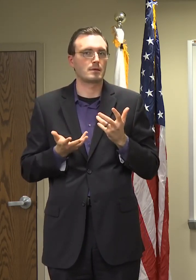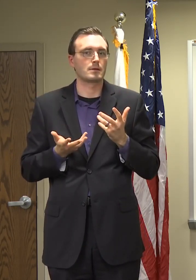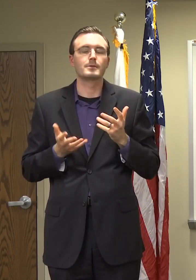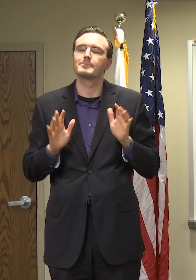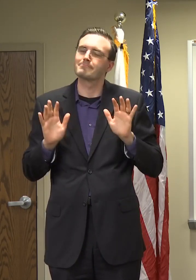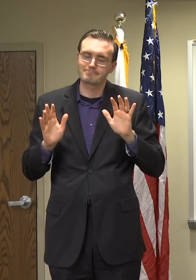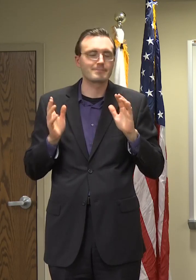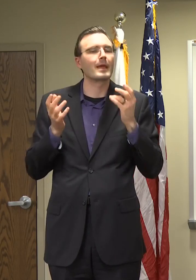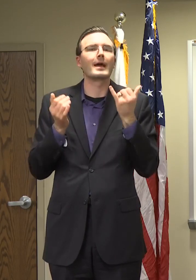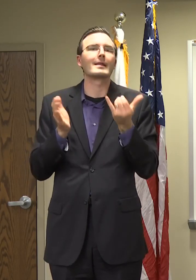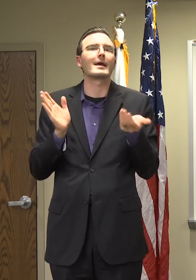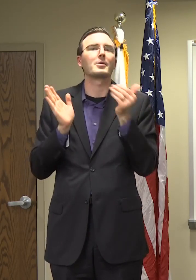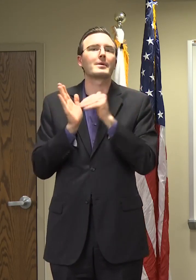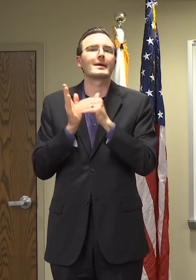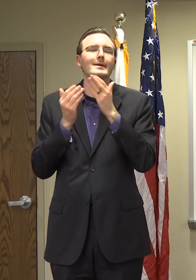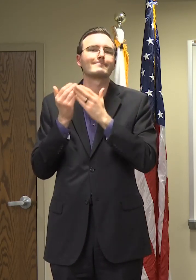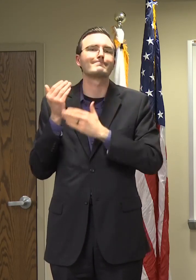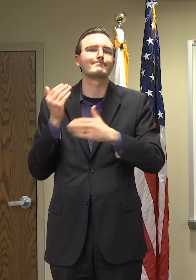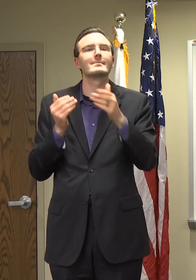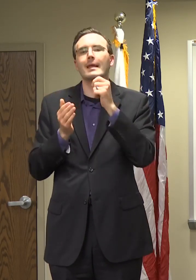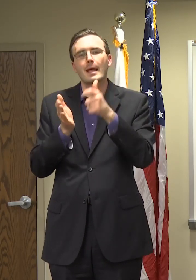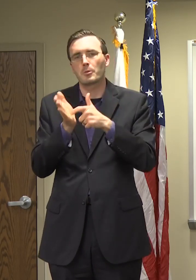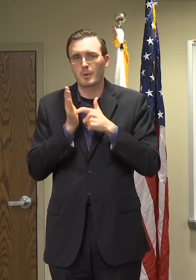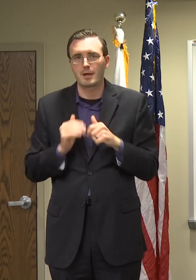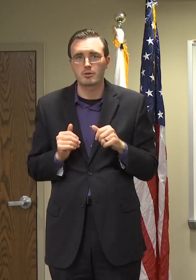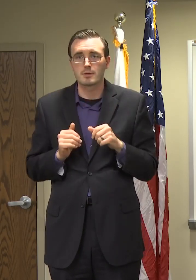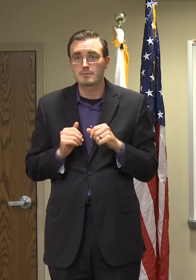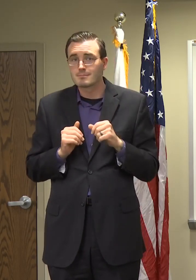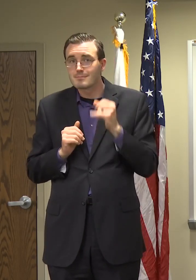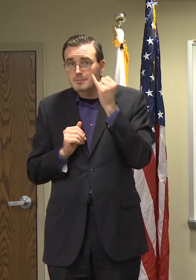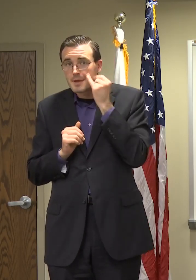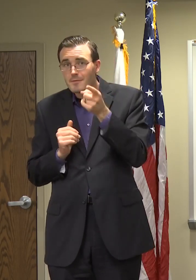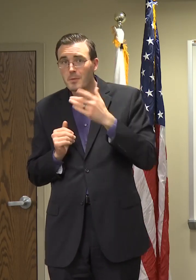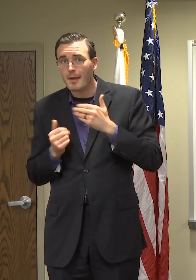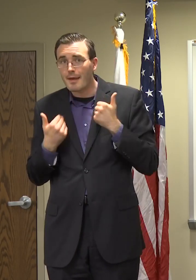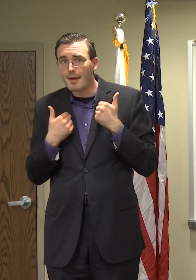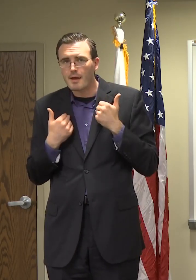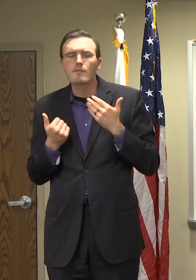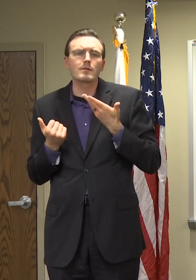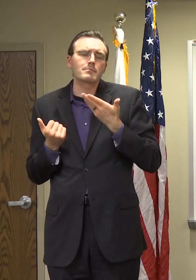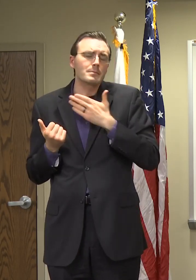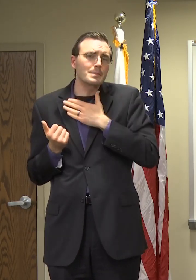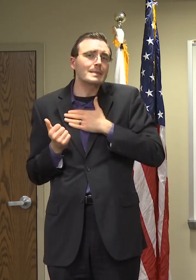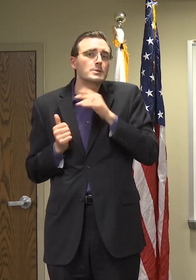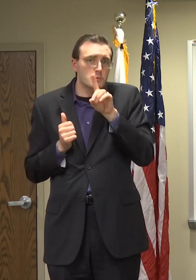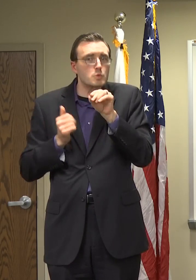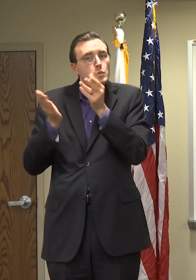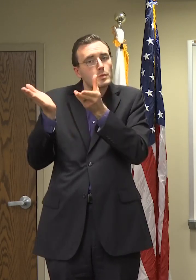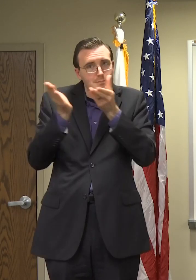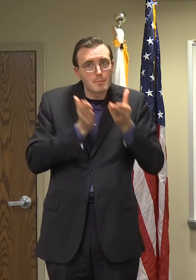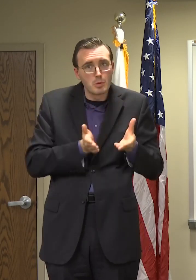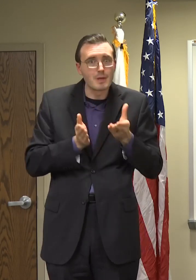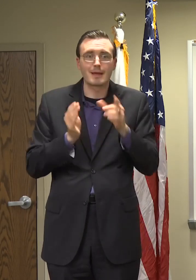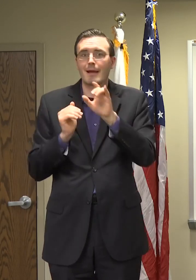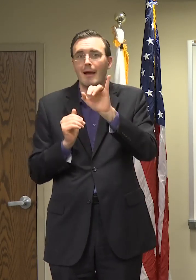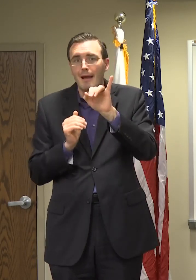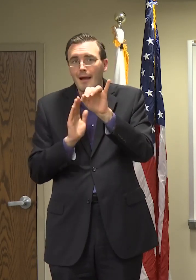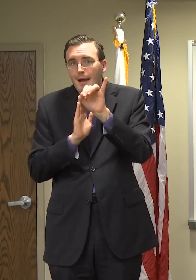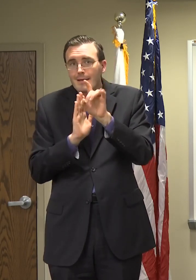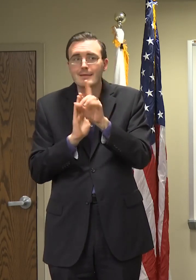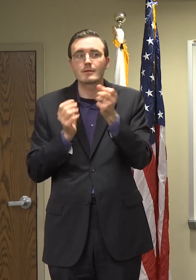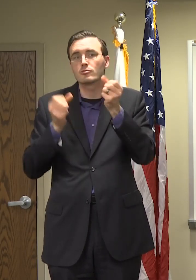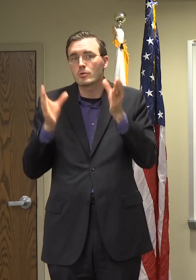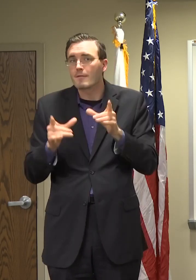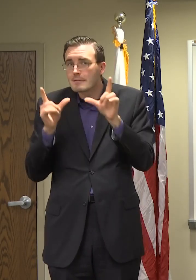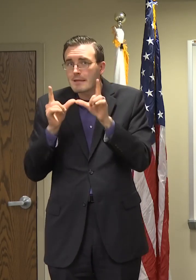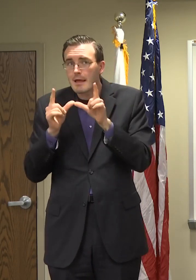again, it is not a requirement, but we do ask people because it does help us make sure that we have accurate information, so when we do follow-up,